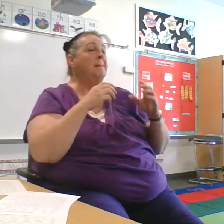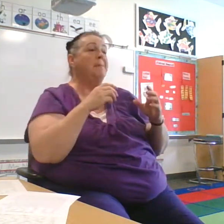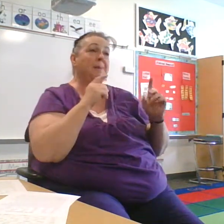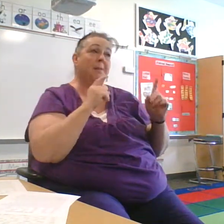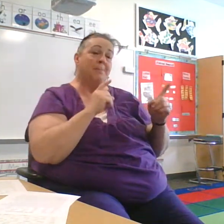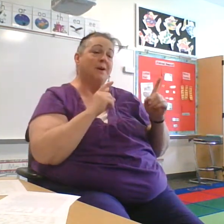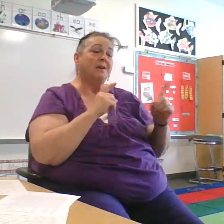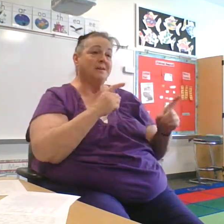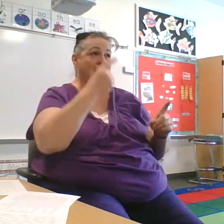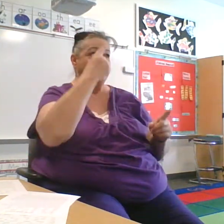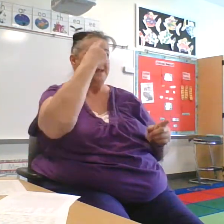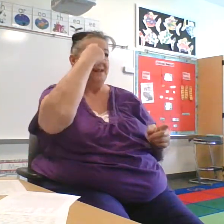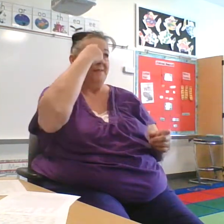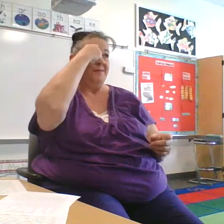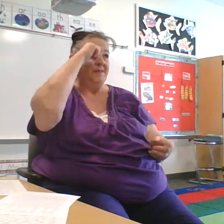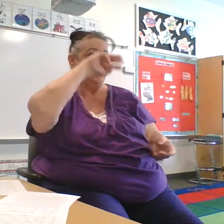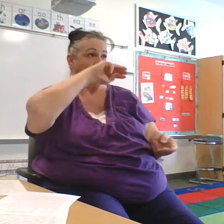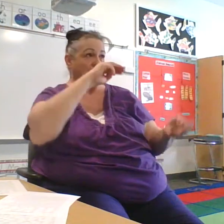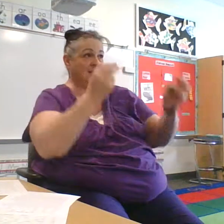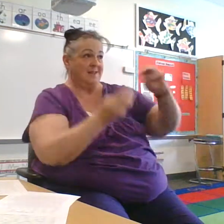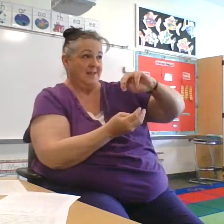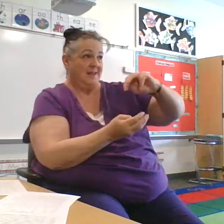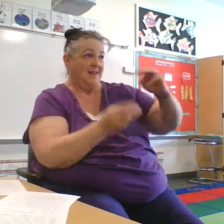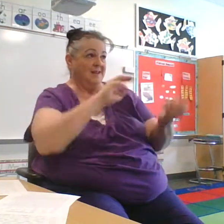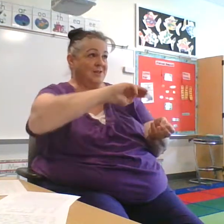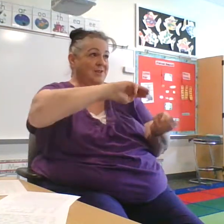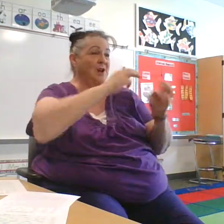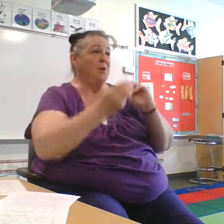But the book says this. So,